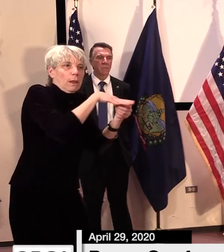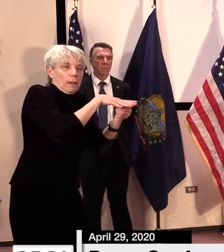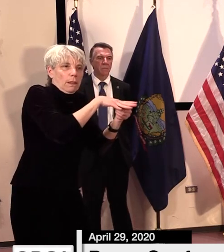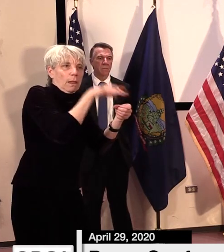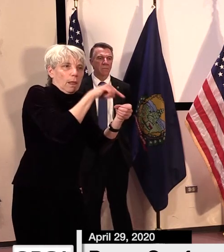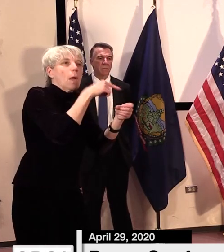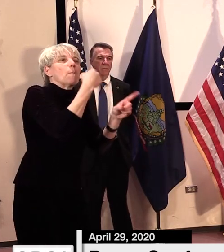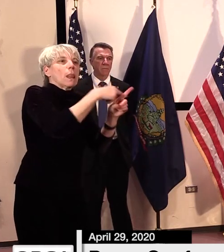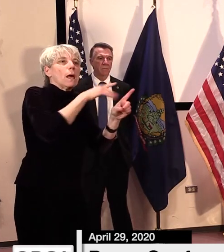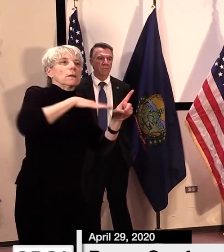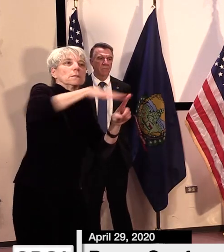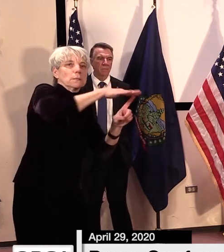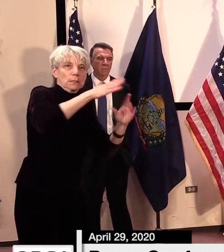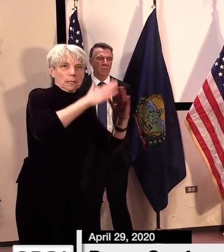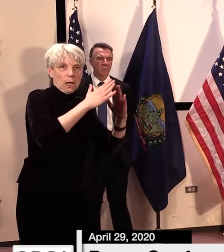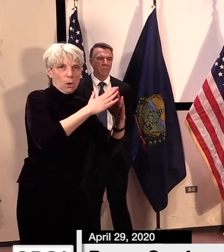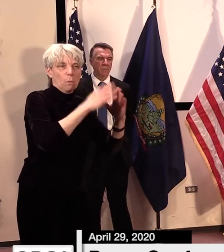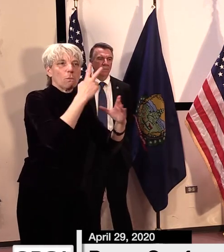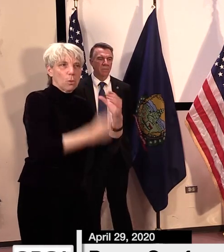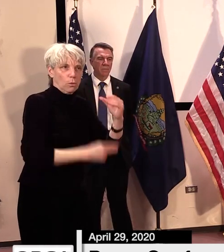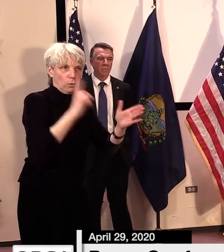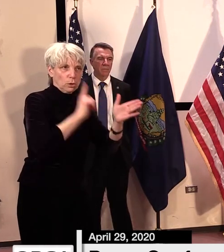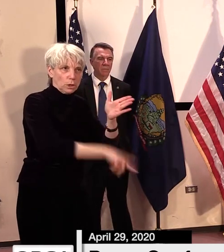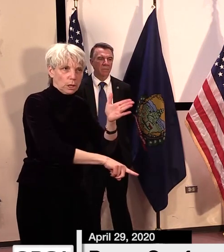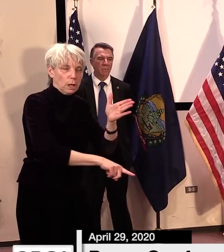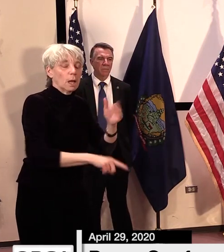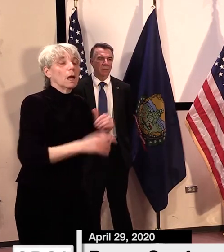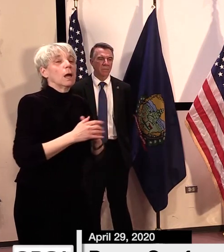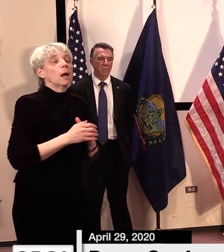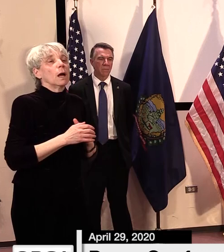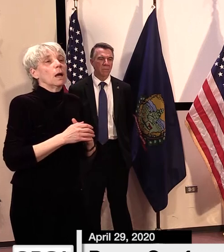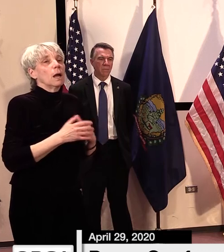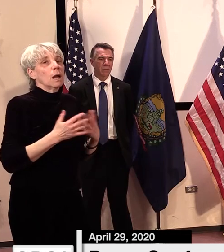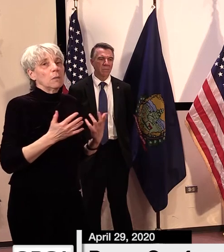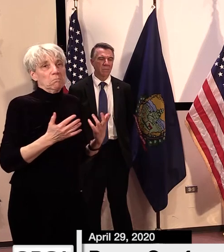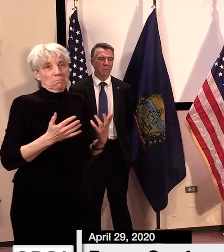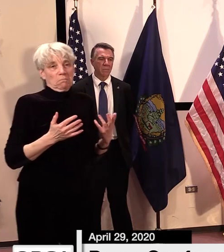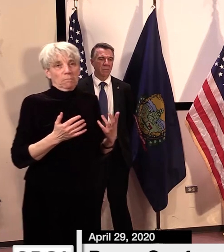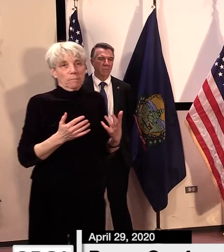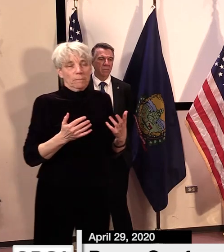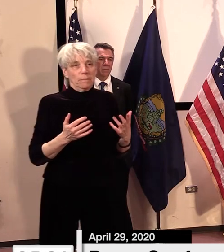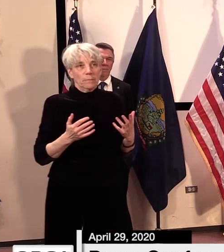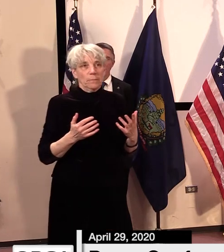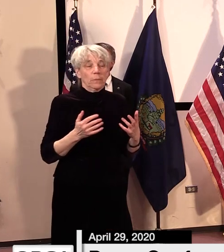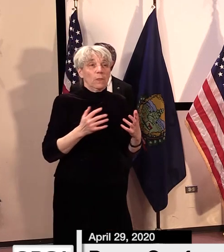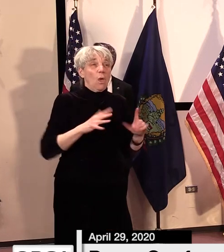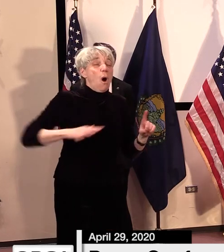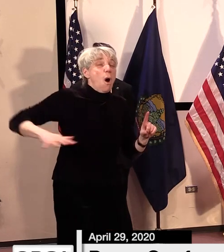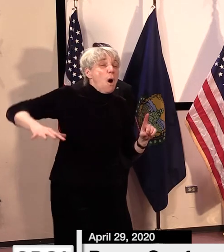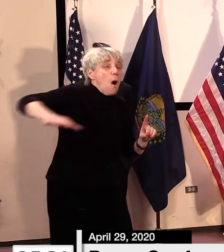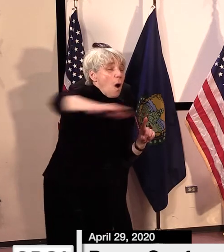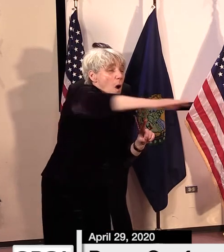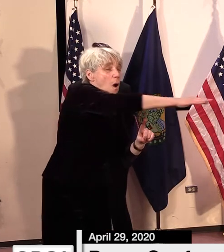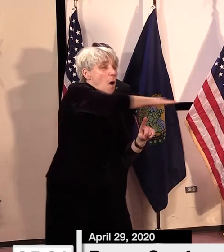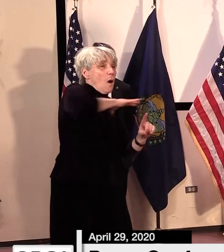as well. Generally does not happen at the level of the entire community